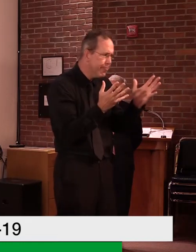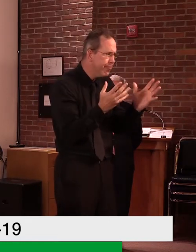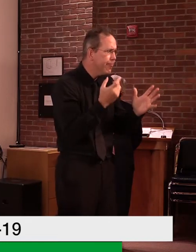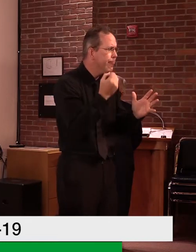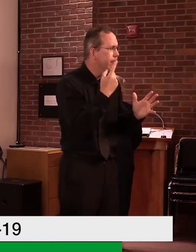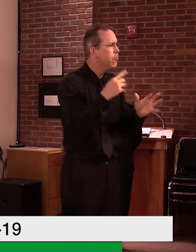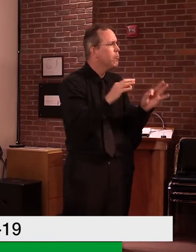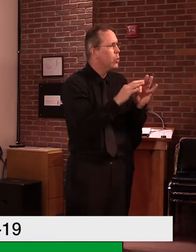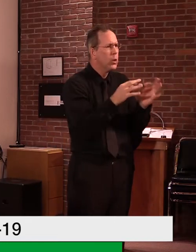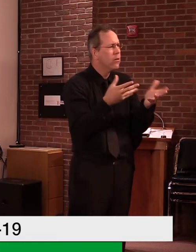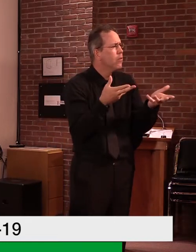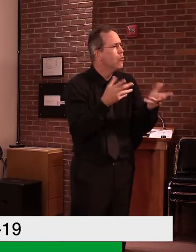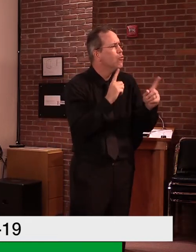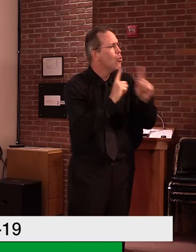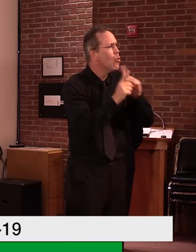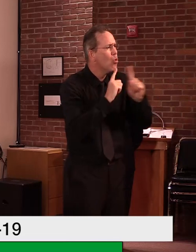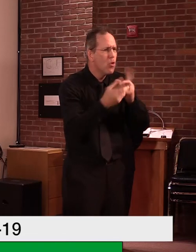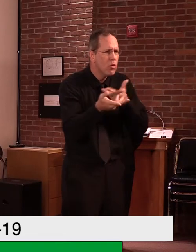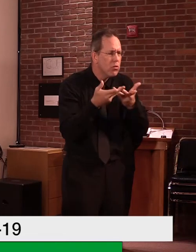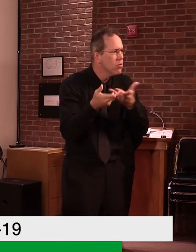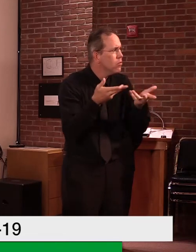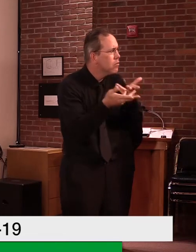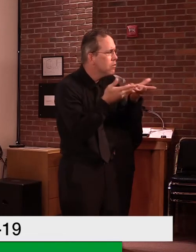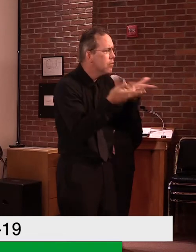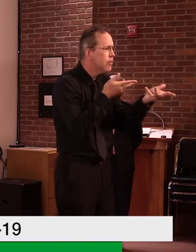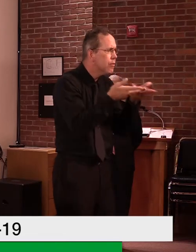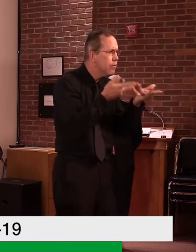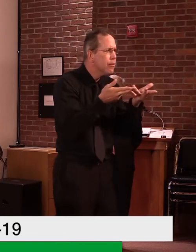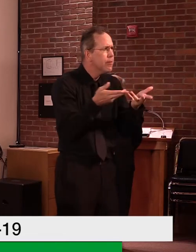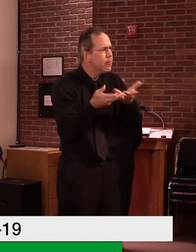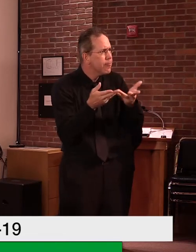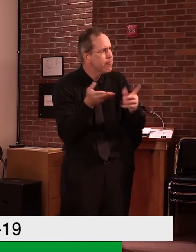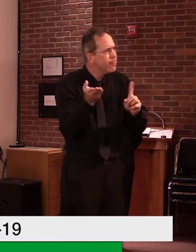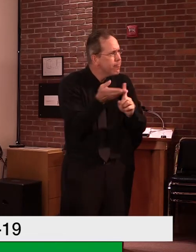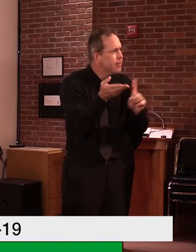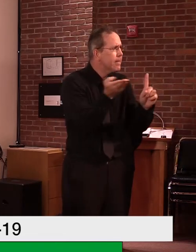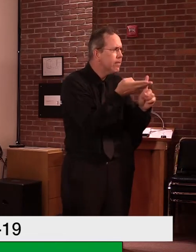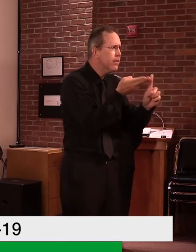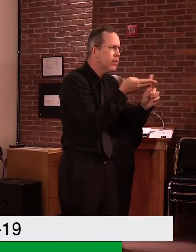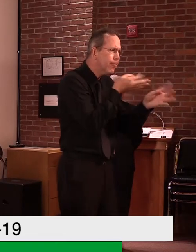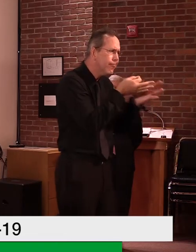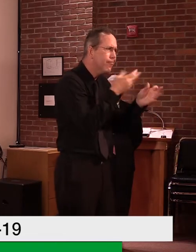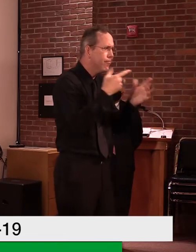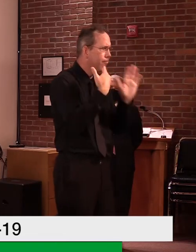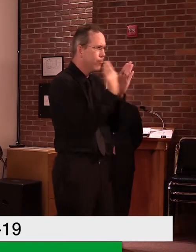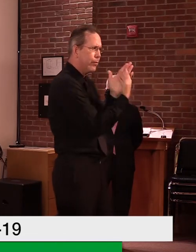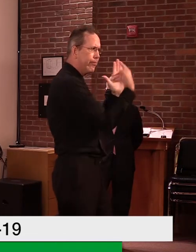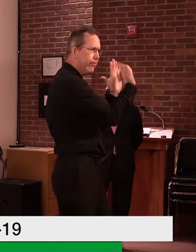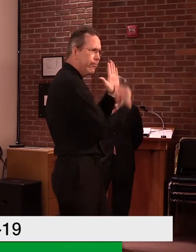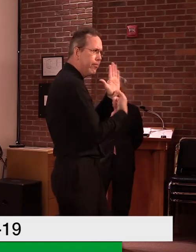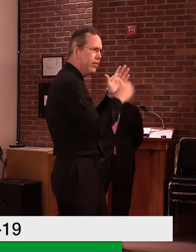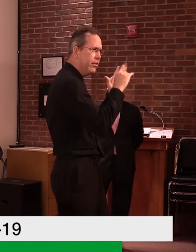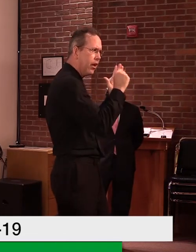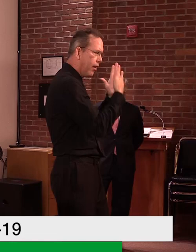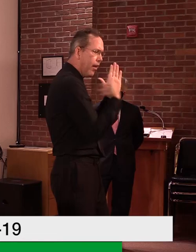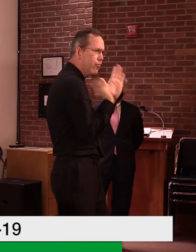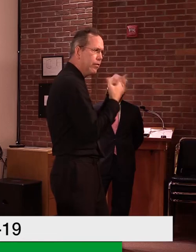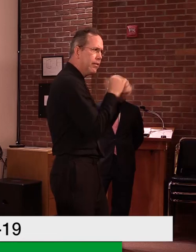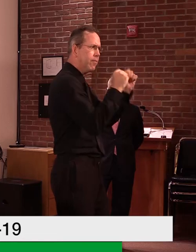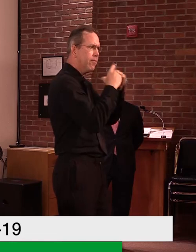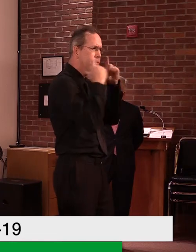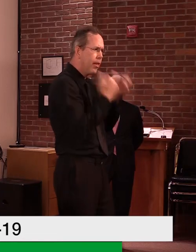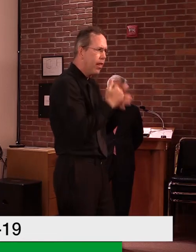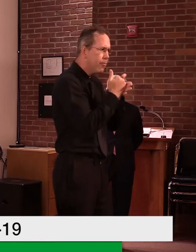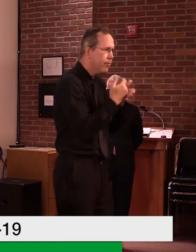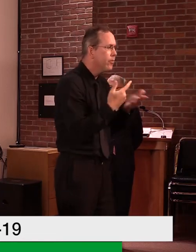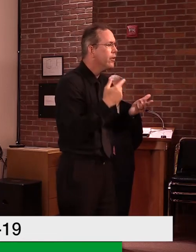issue. First, I want to acknowledge there are some who can't wear a mask for